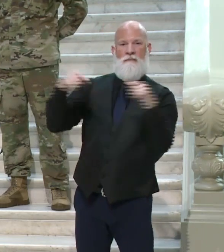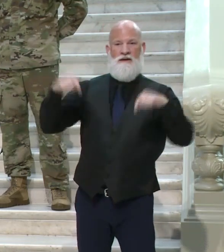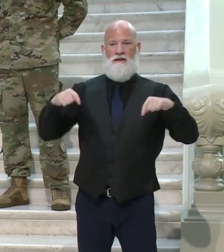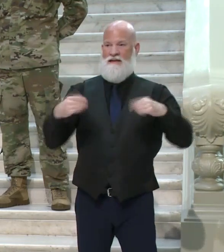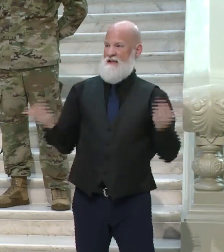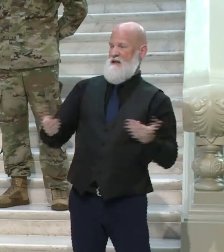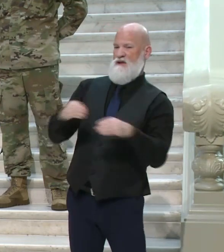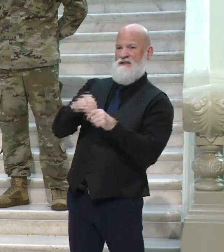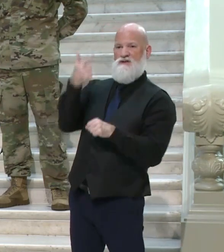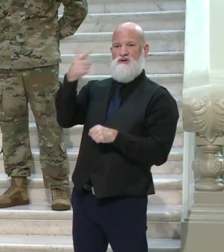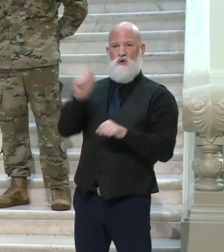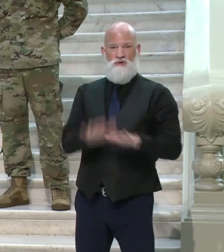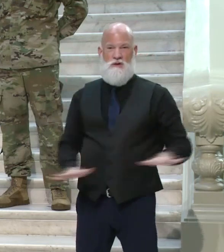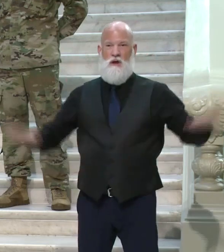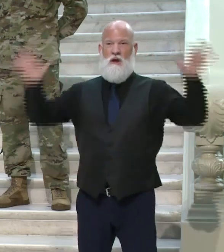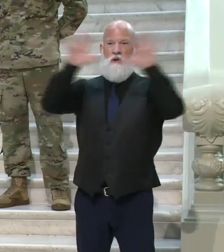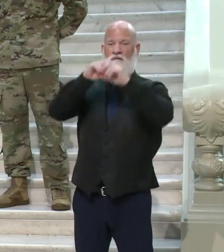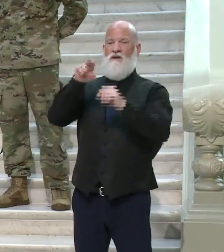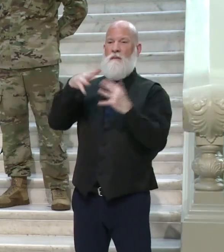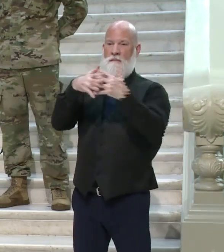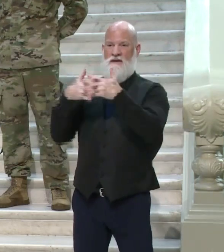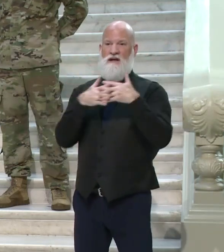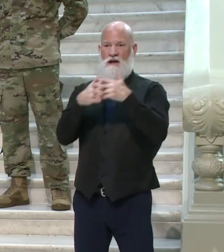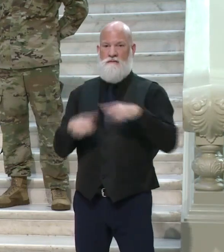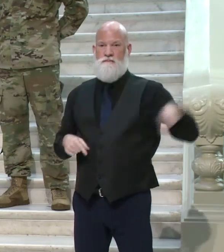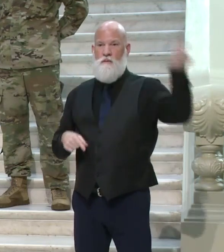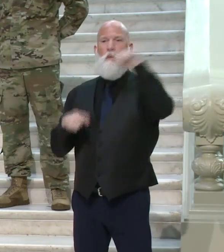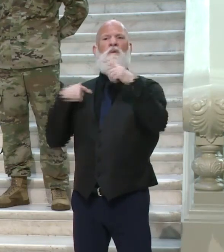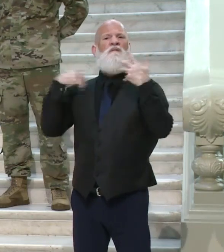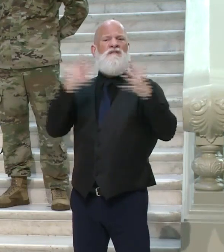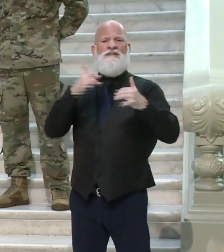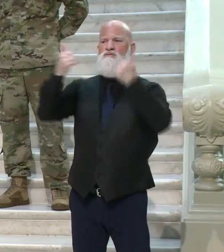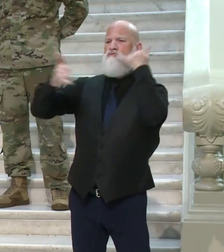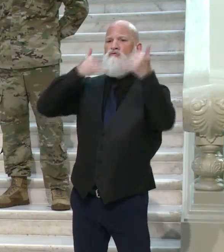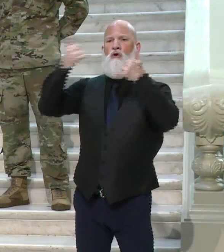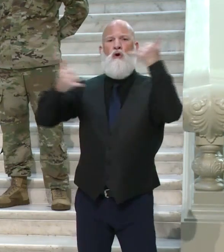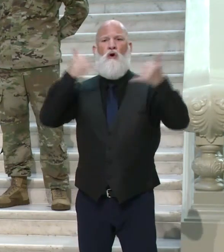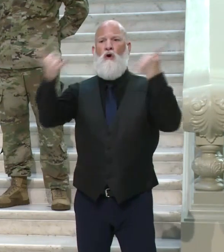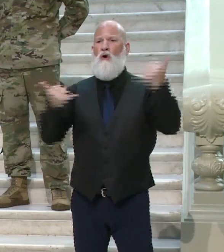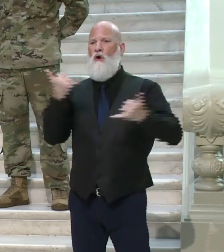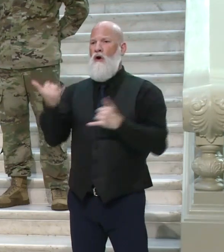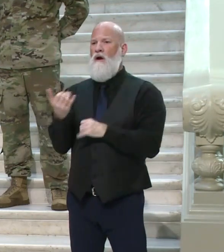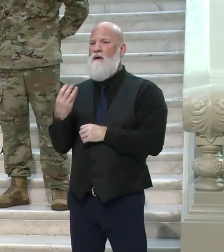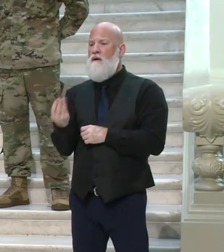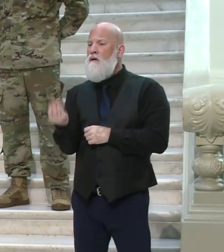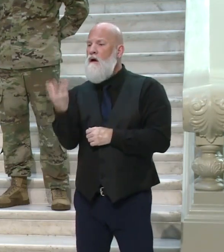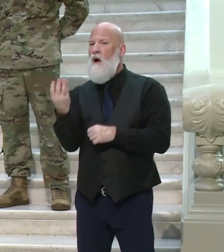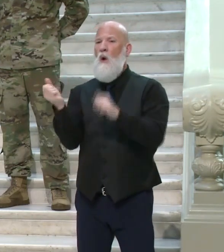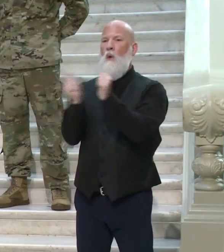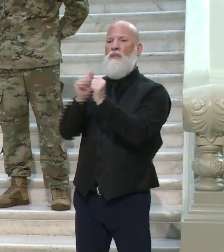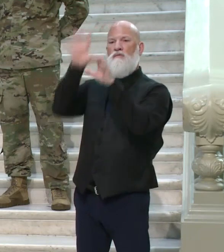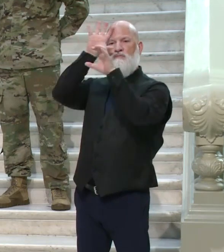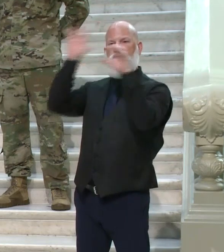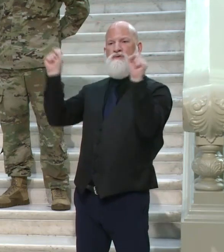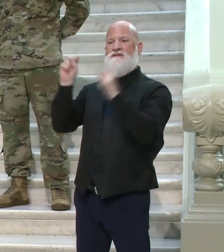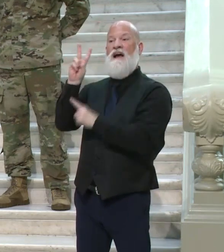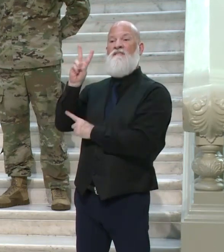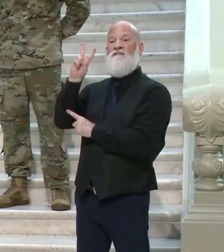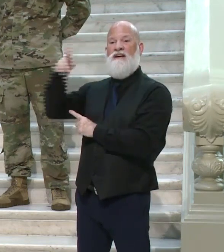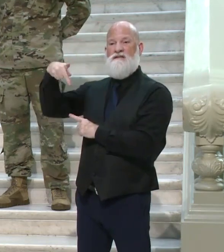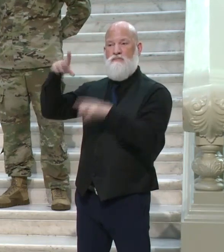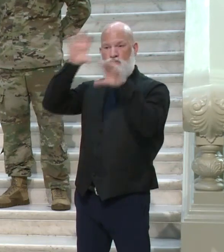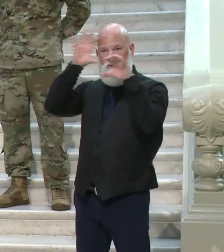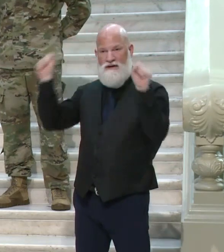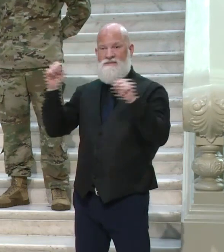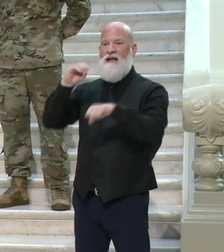great call today with the President, the Vice President, members of the administration, the National Task Force, and the